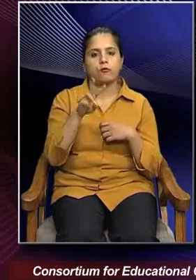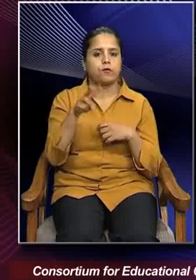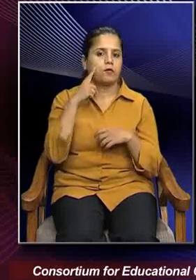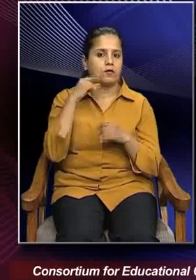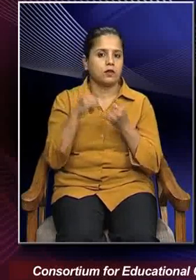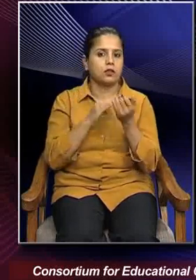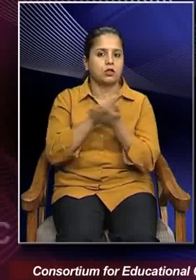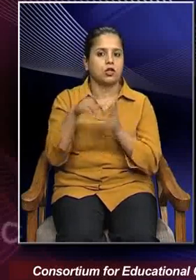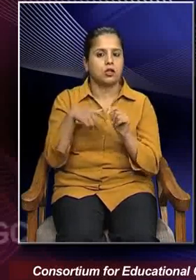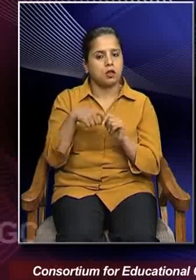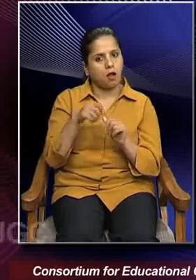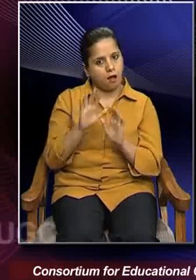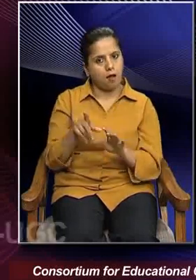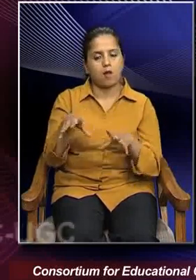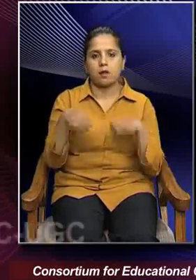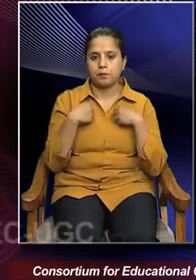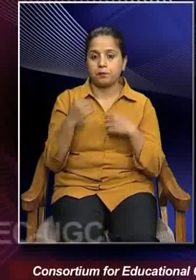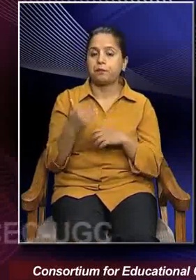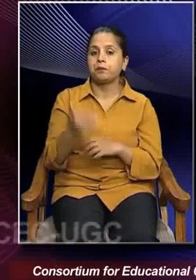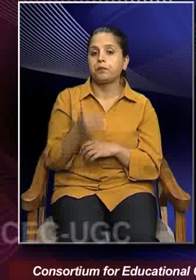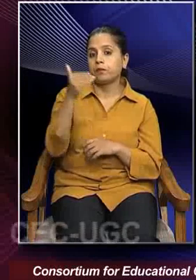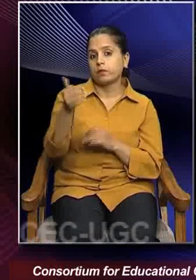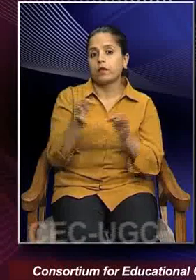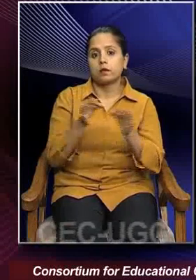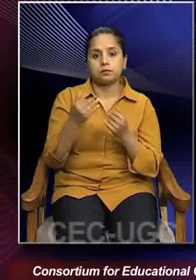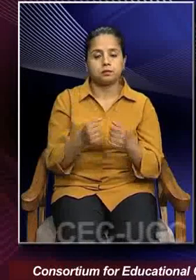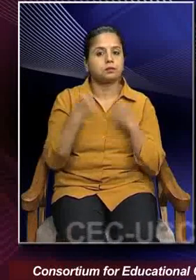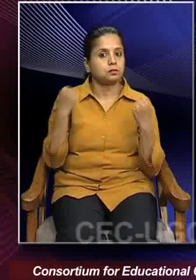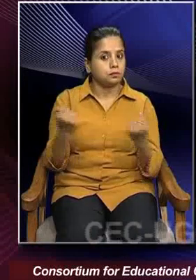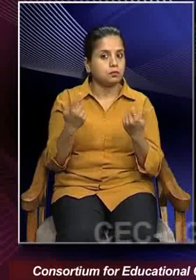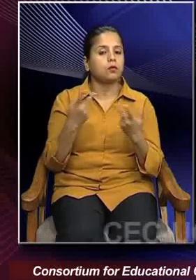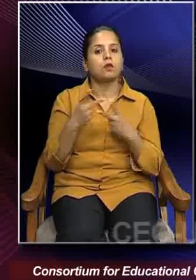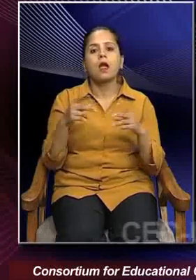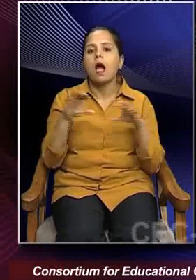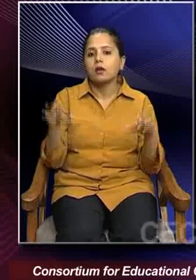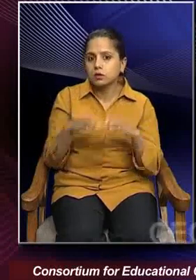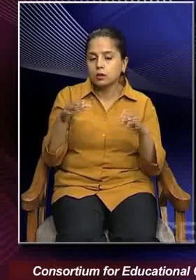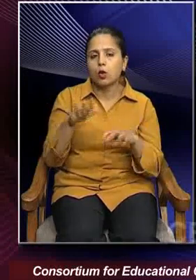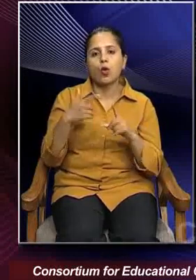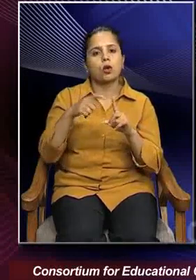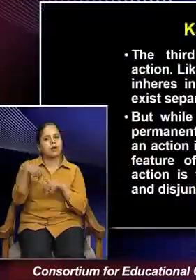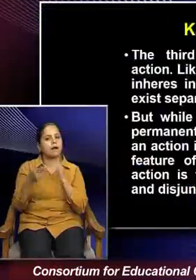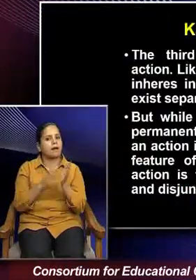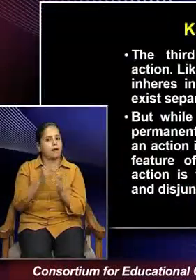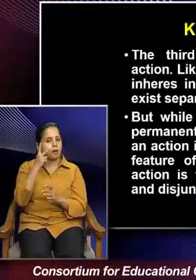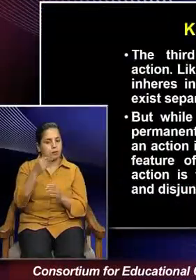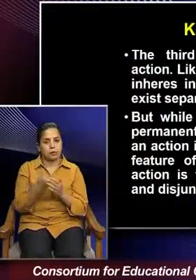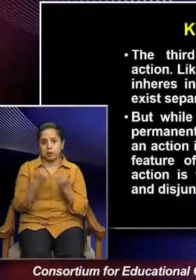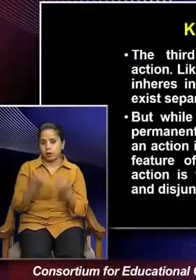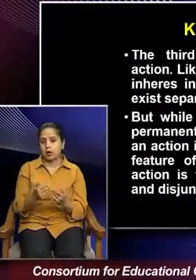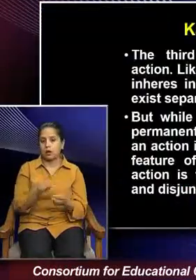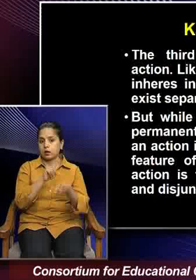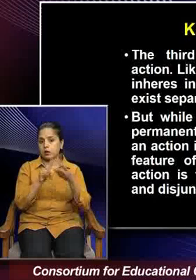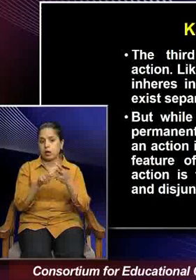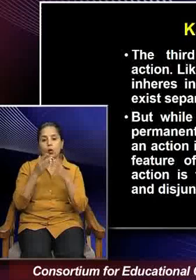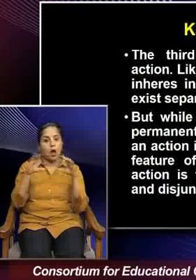Vaiṣeṣikas. Moving further to actions or karma. The third category is karma